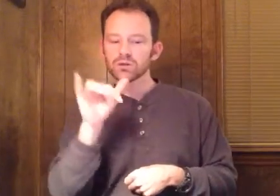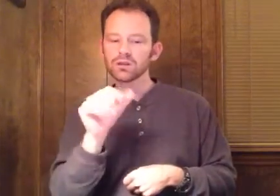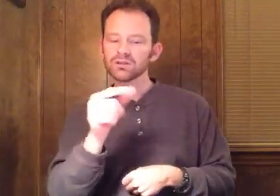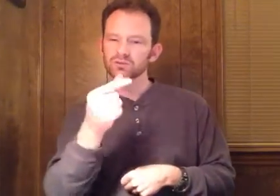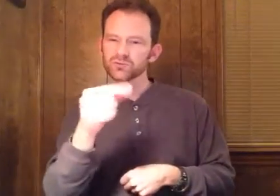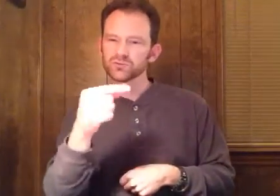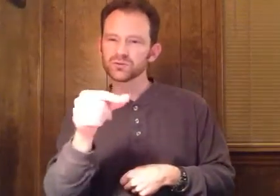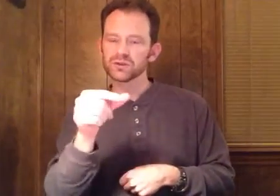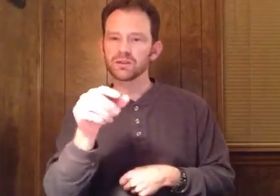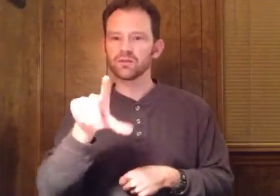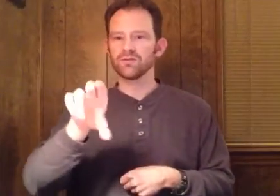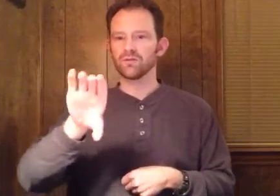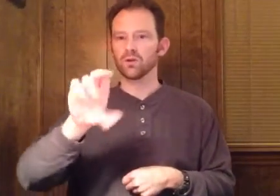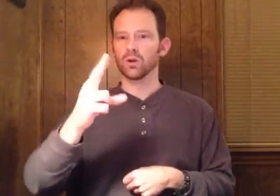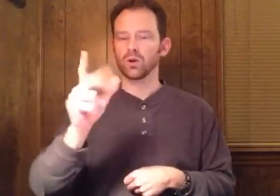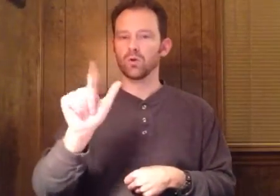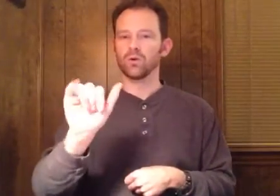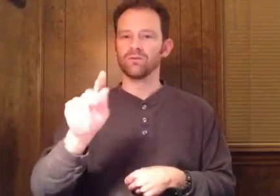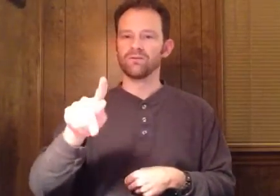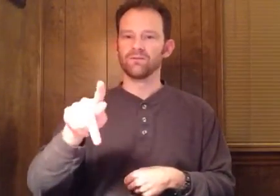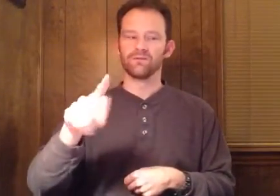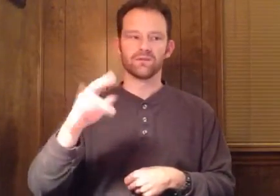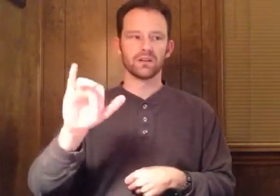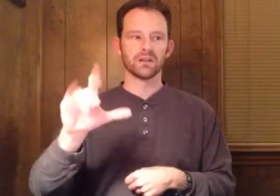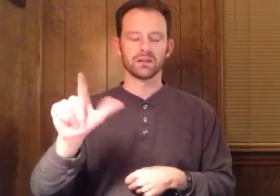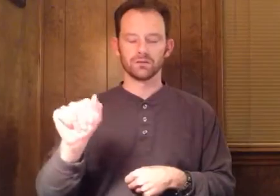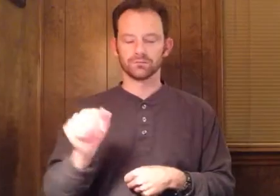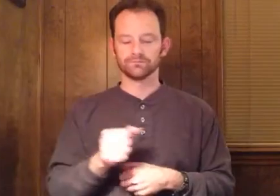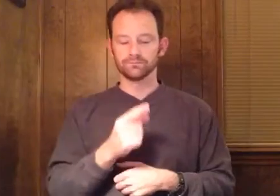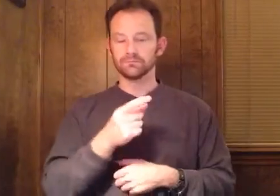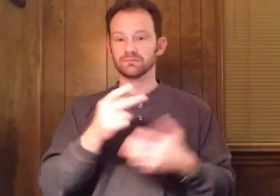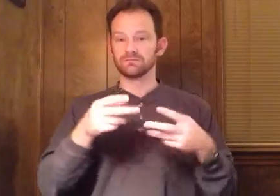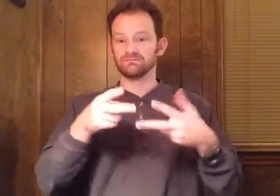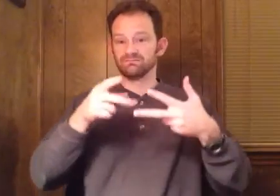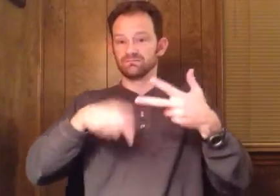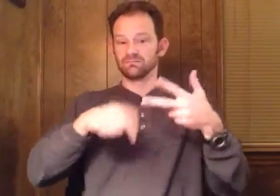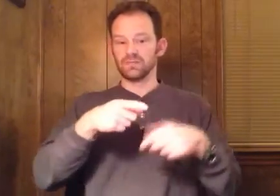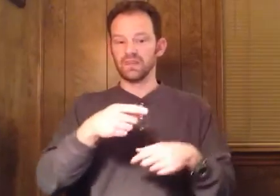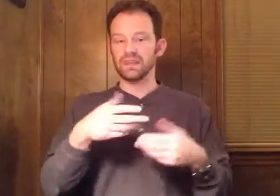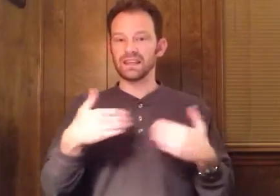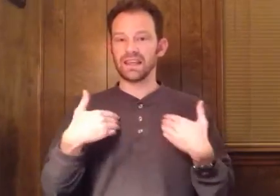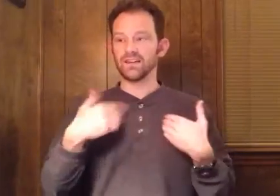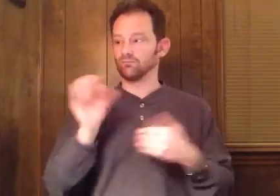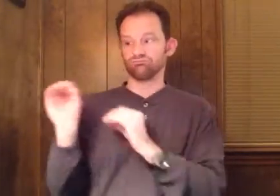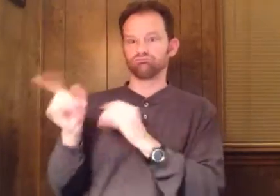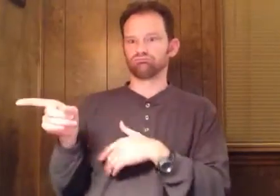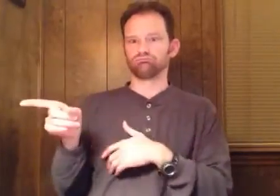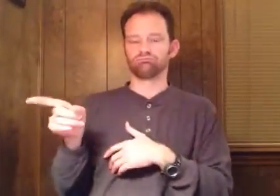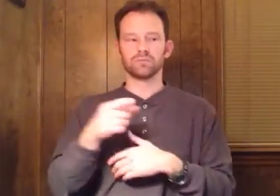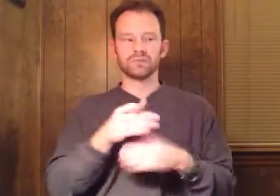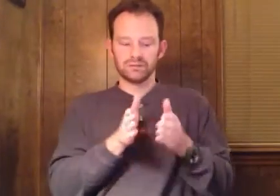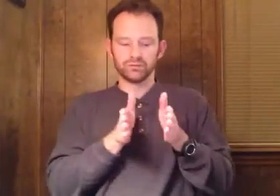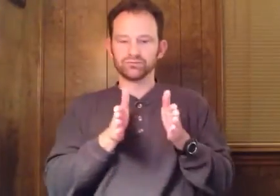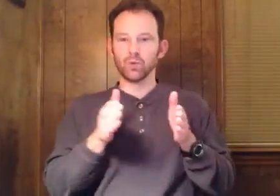The last feature that plant cells have that animal cells do not have are cell walls. Cell walls surround the cell membrane of the